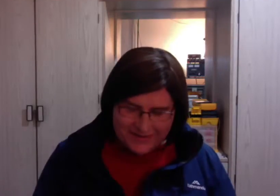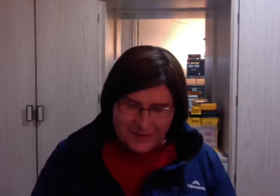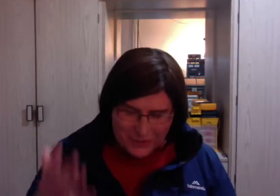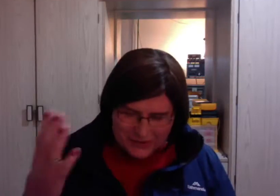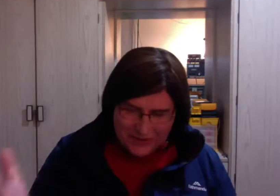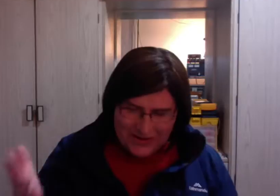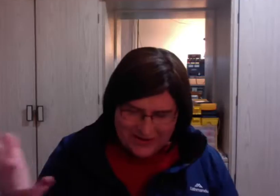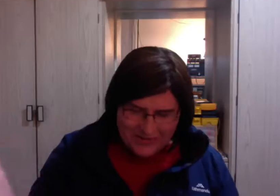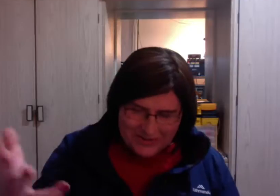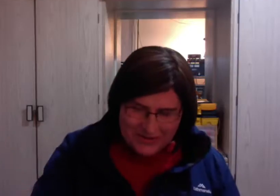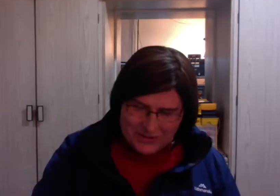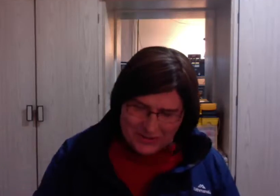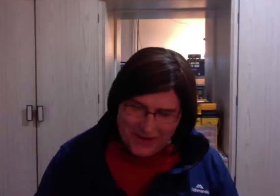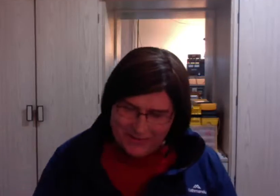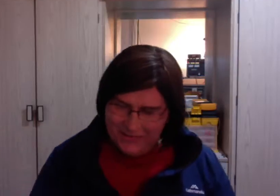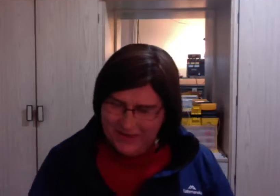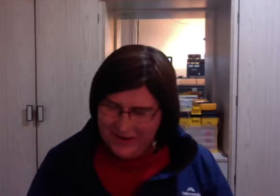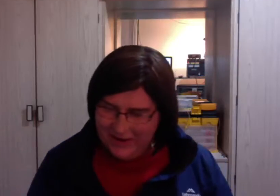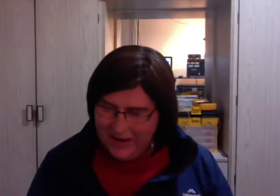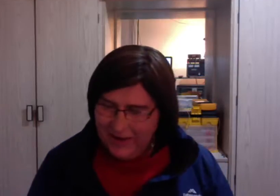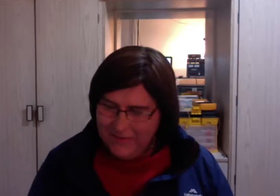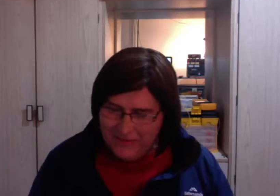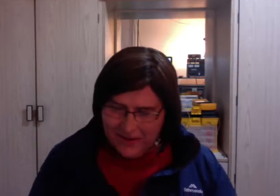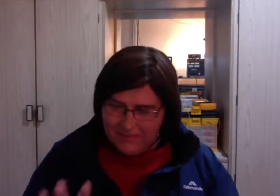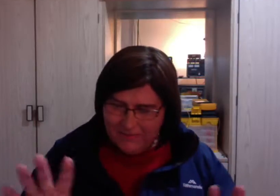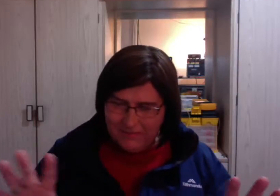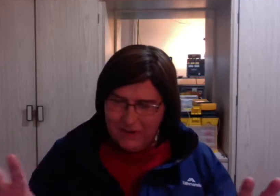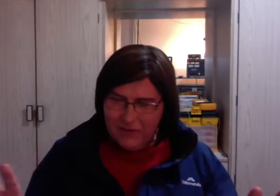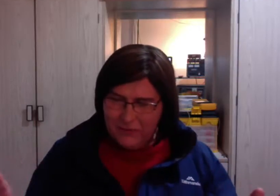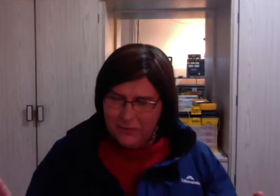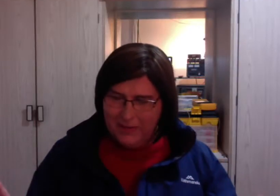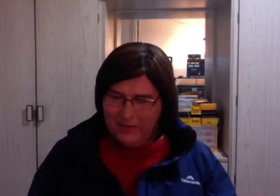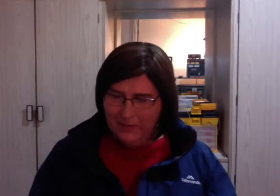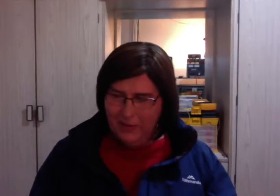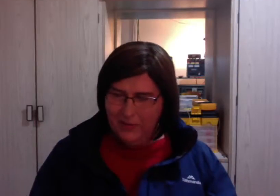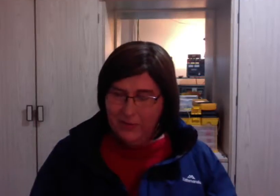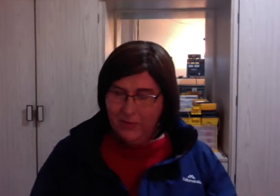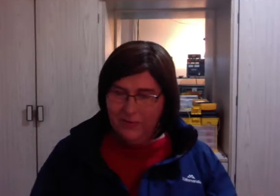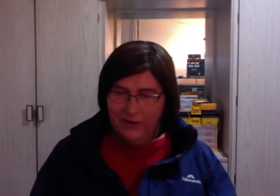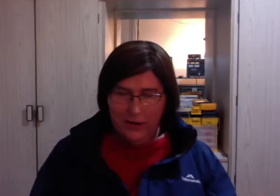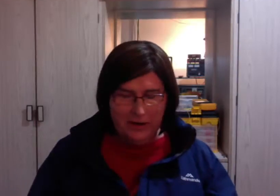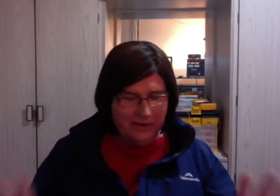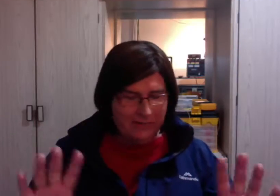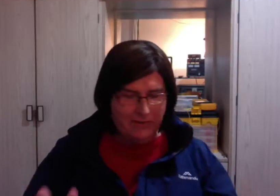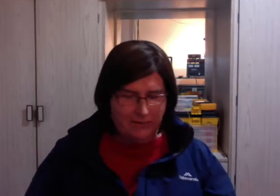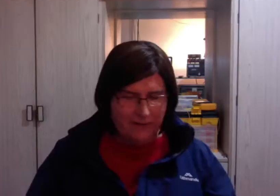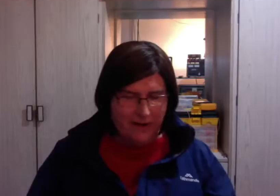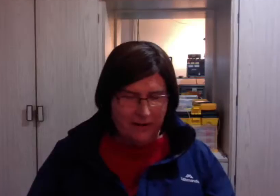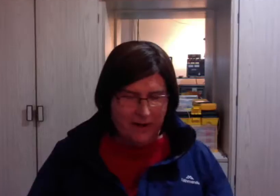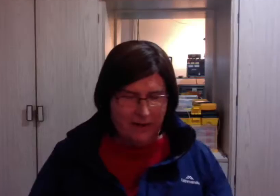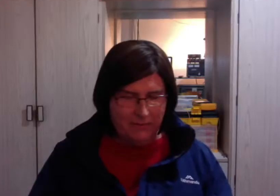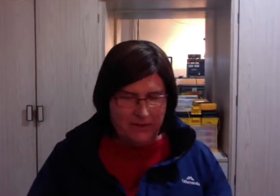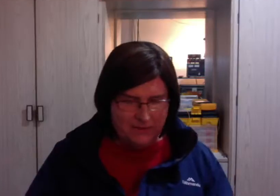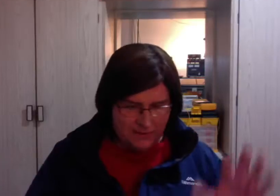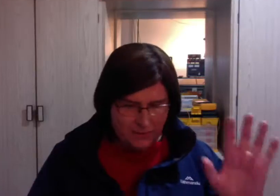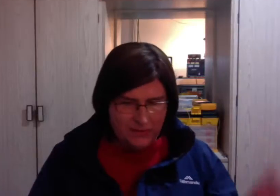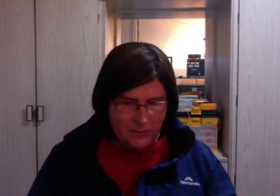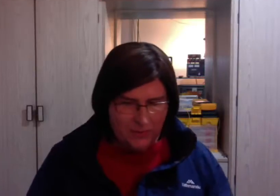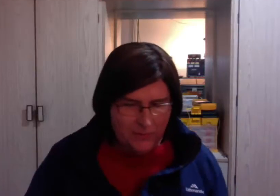good story, so I'm just going to talk about it for a second. And I'm no disrespect to the person who brought the vehicle along. He's a lovely fellow, and we did solve all his problems.